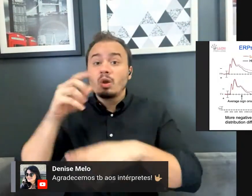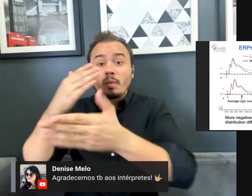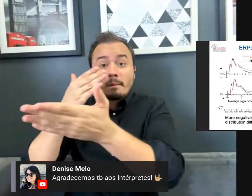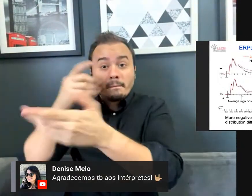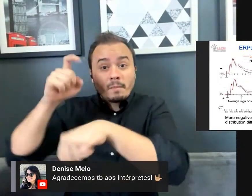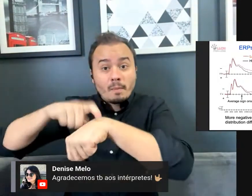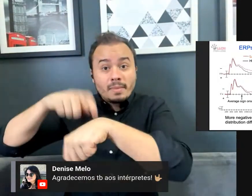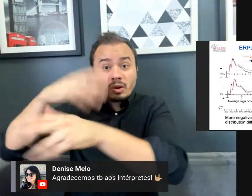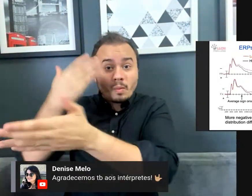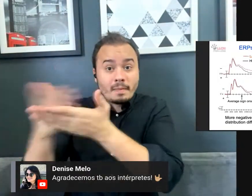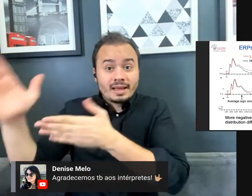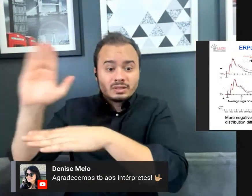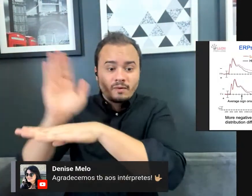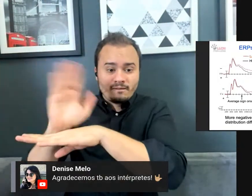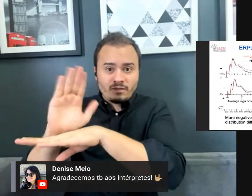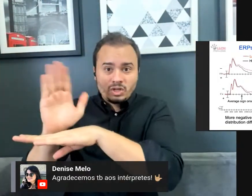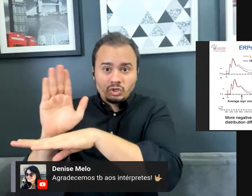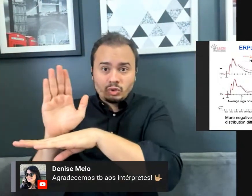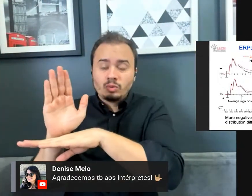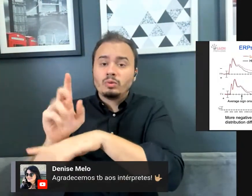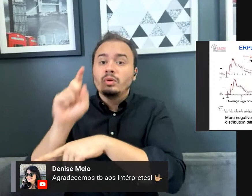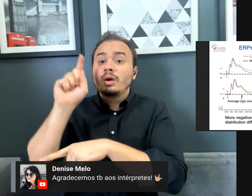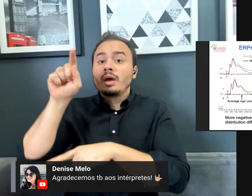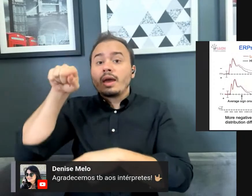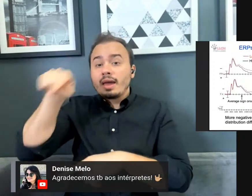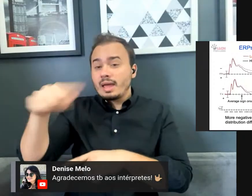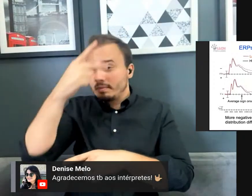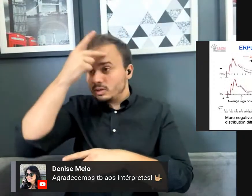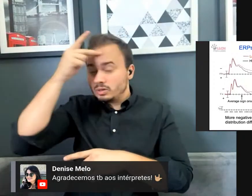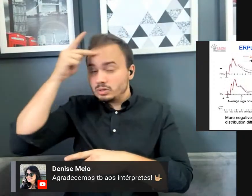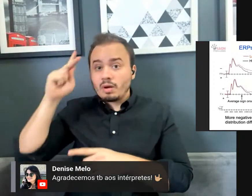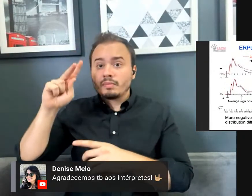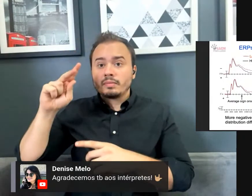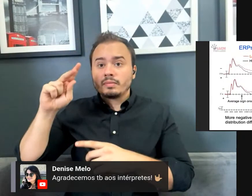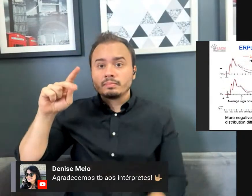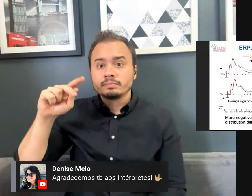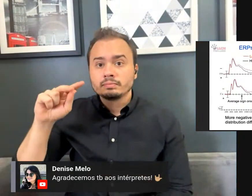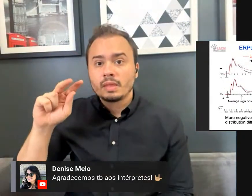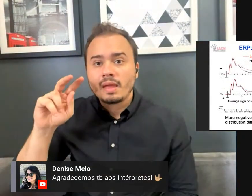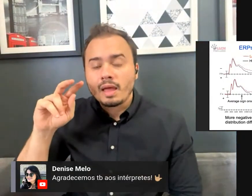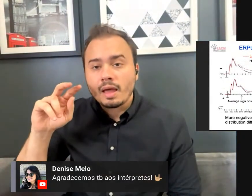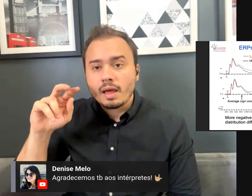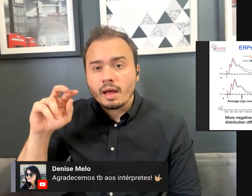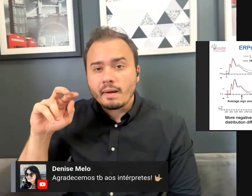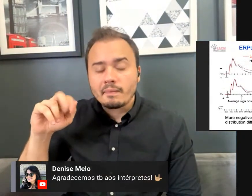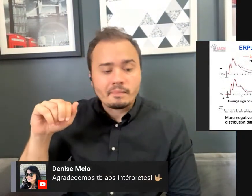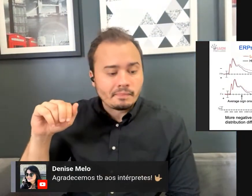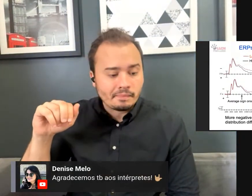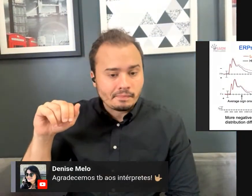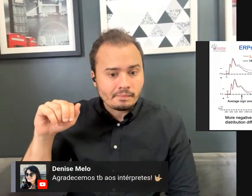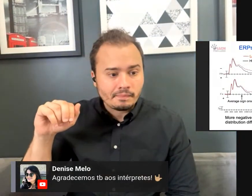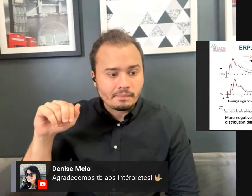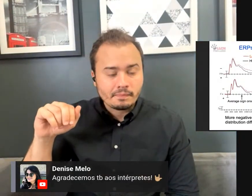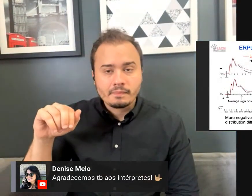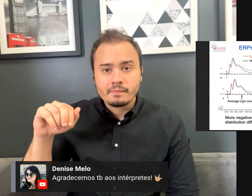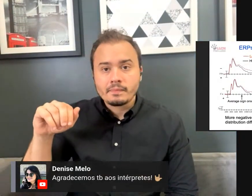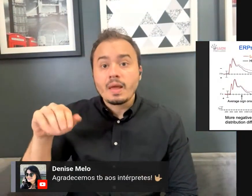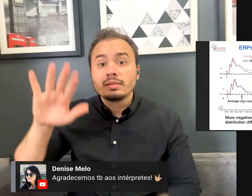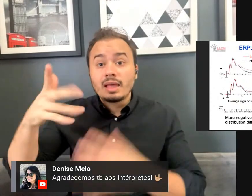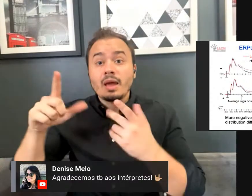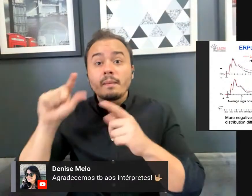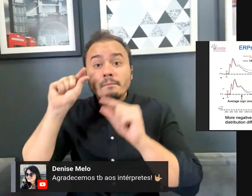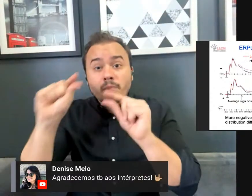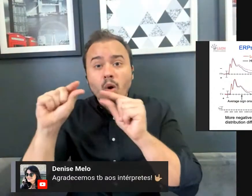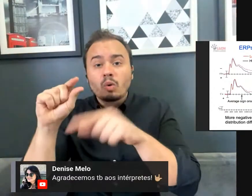to the particular position wherever the sign is. So you have about a 400, 500 millisecond transitions from